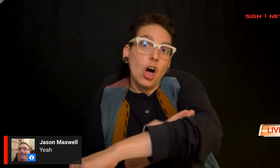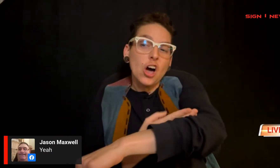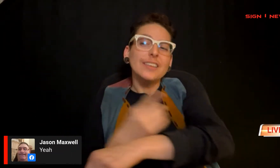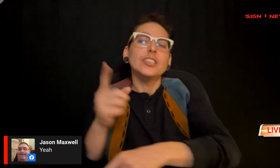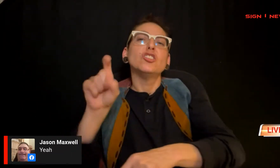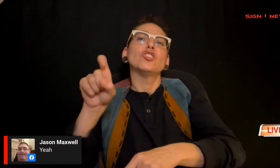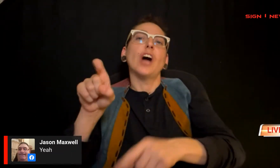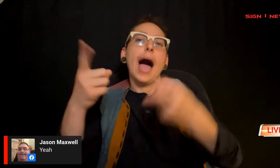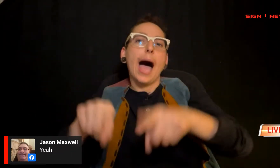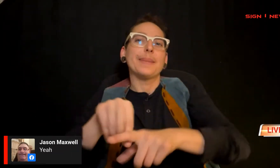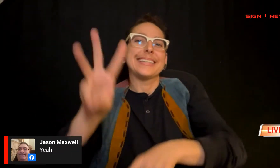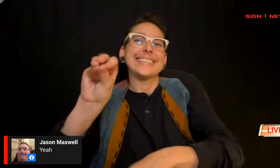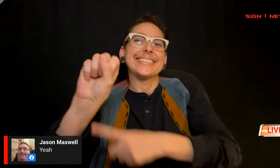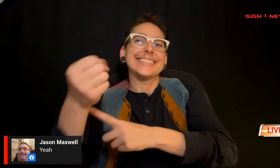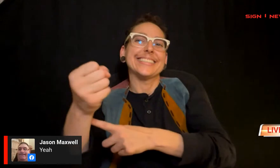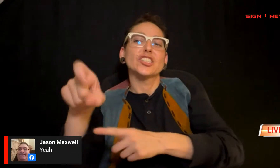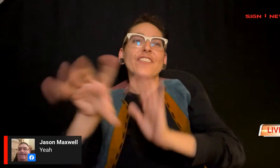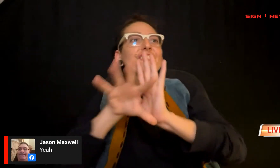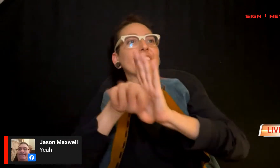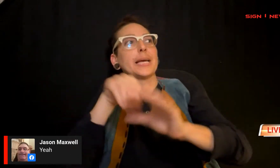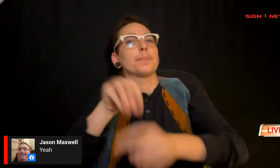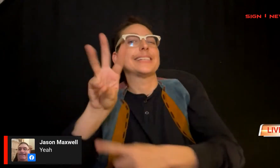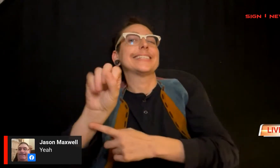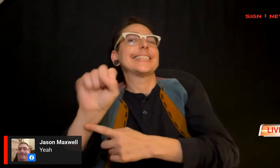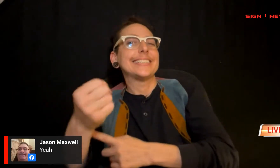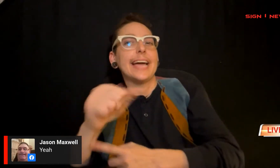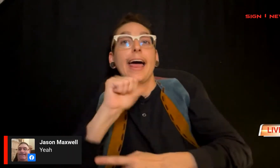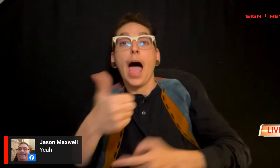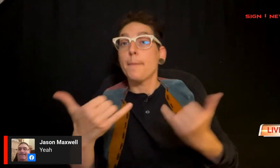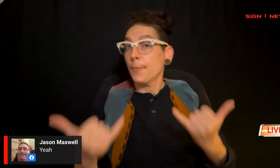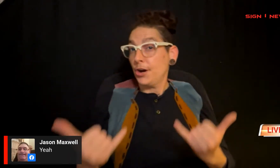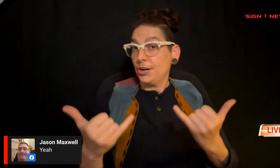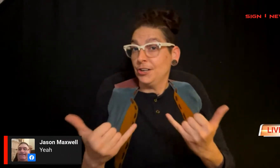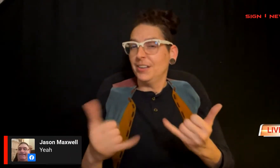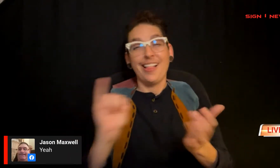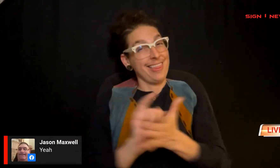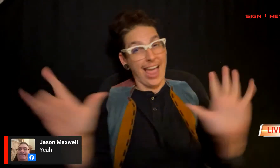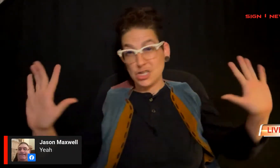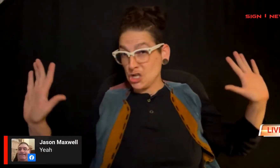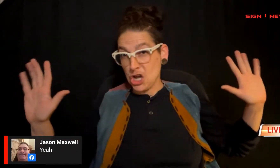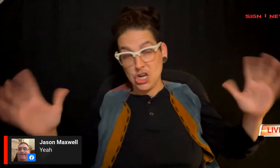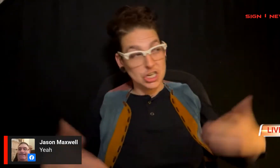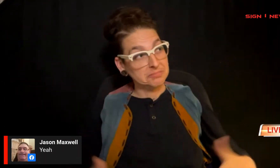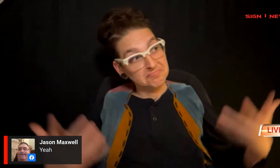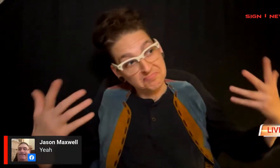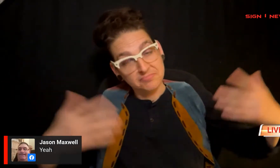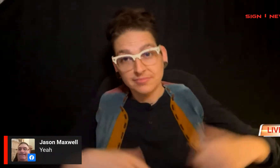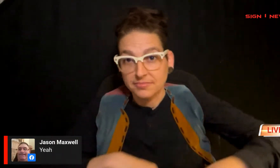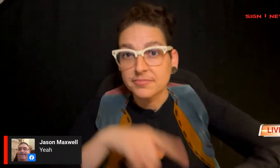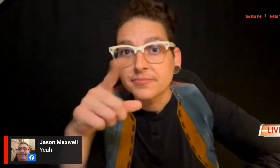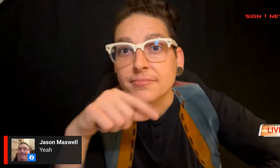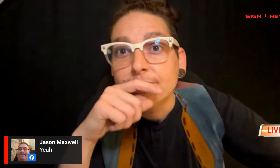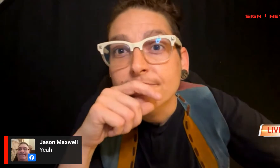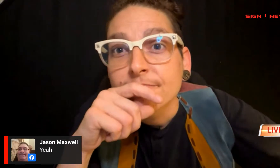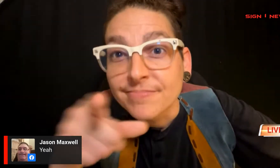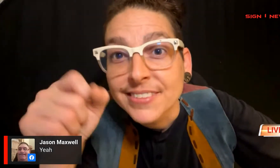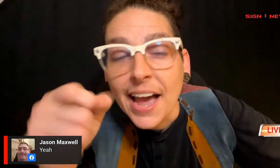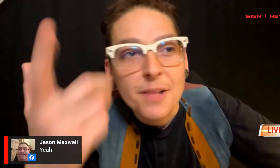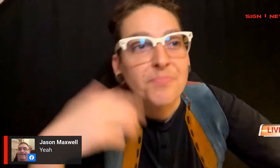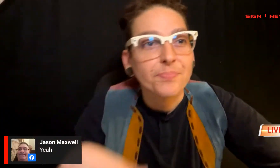Deaf family depending on her hearing child. You saw that in the 50s and the 60s, but right now, I think that's gone.